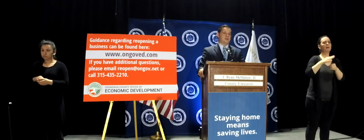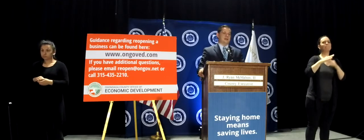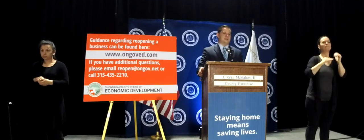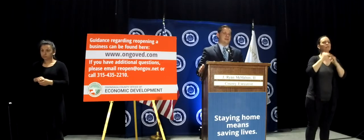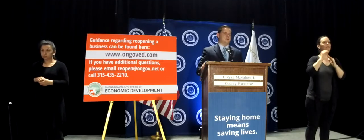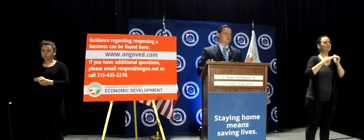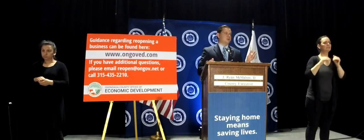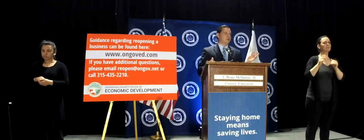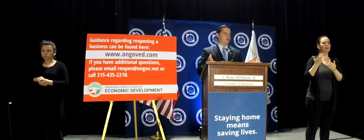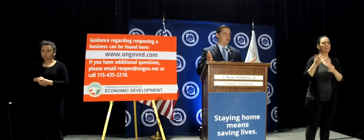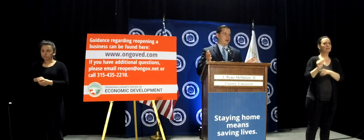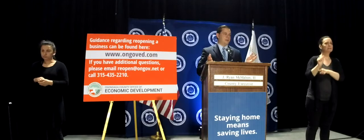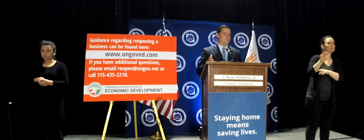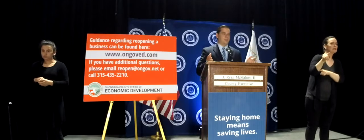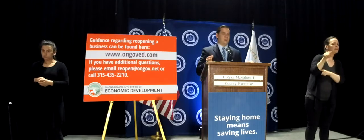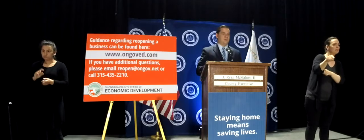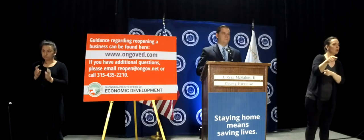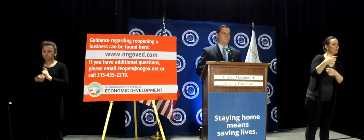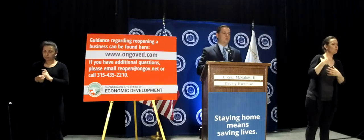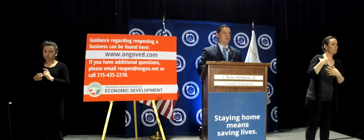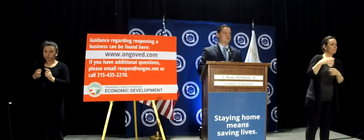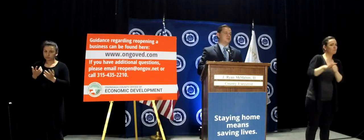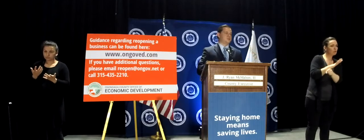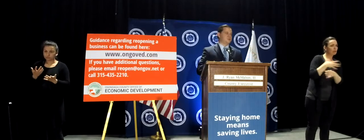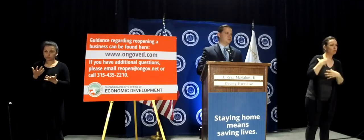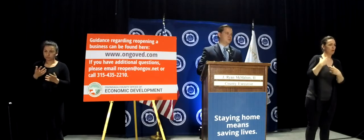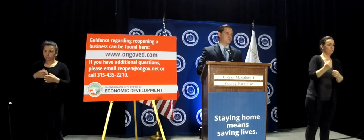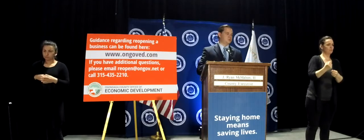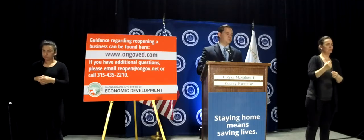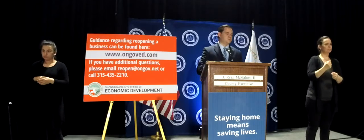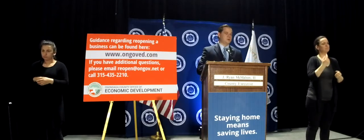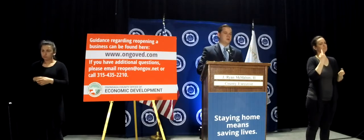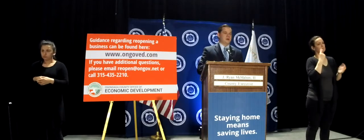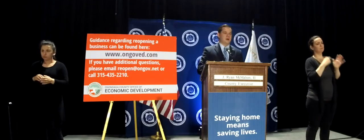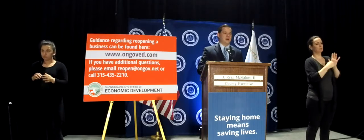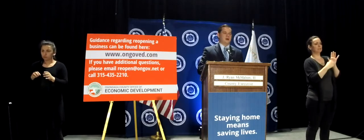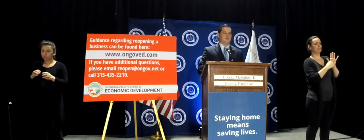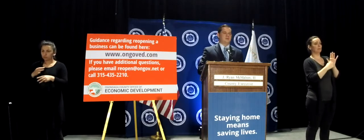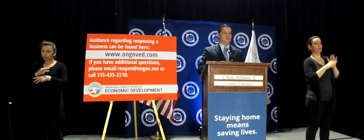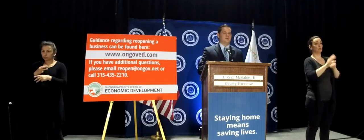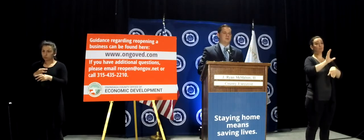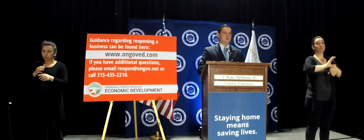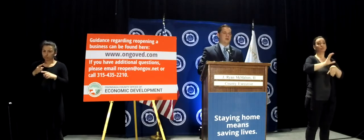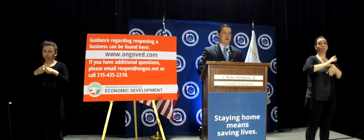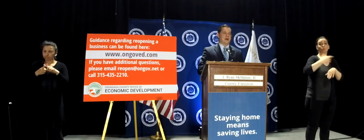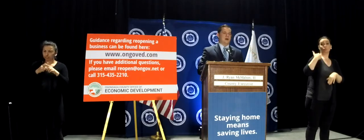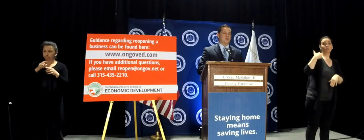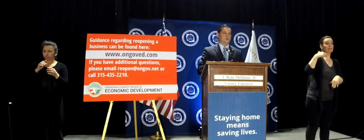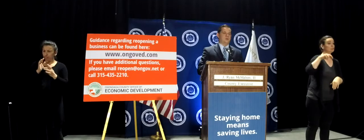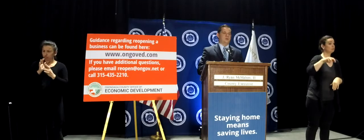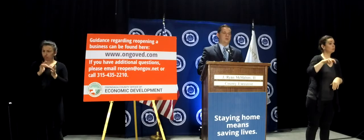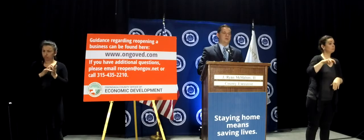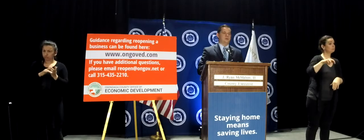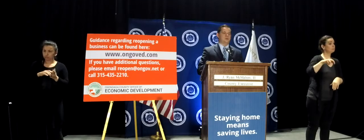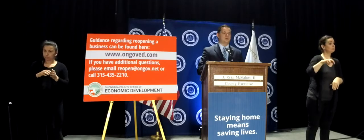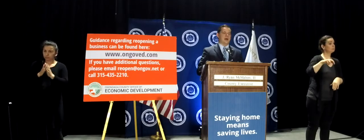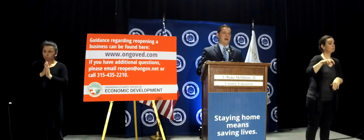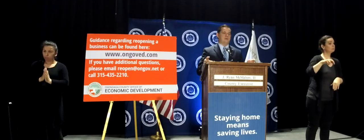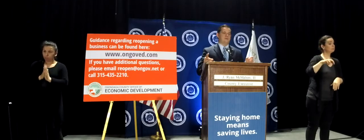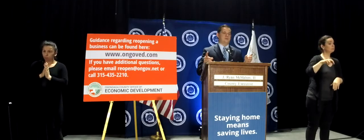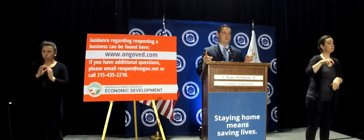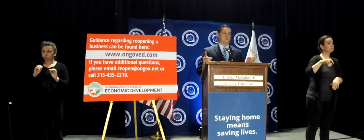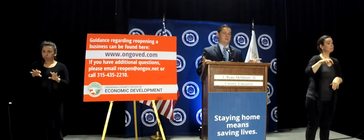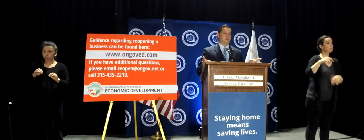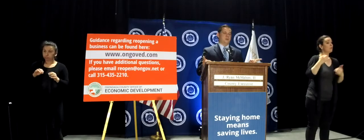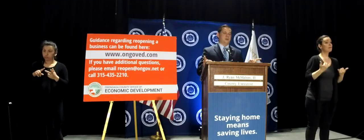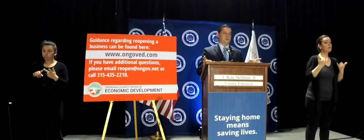changing that isn't clear yet. Religious institutions. Right now, you